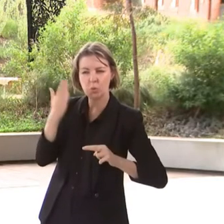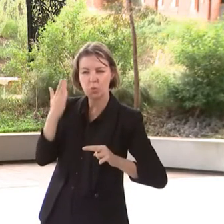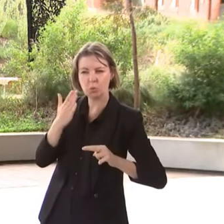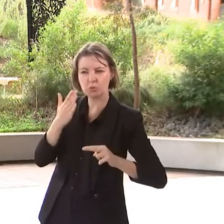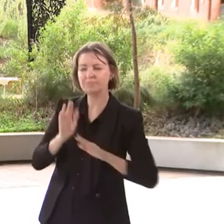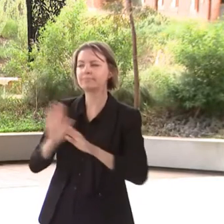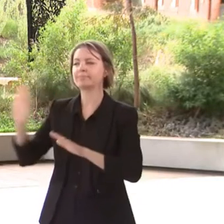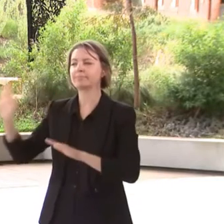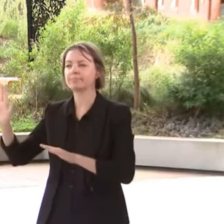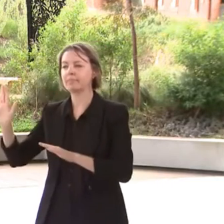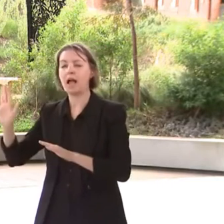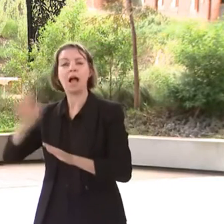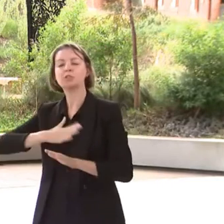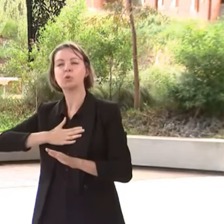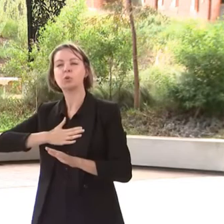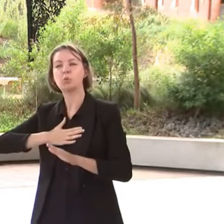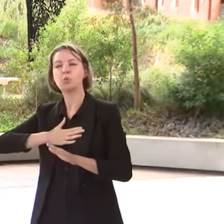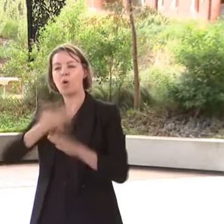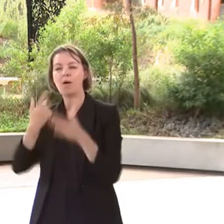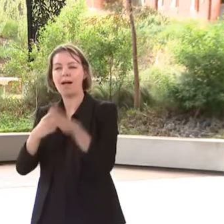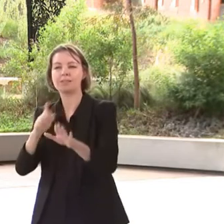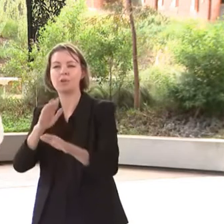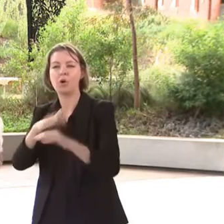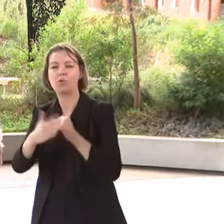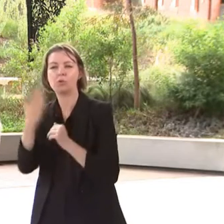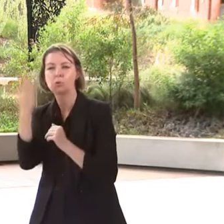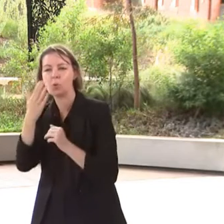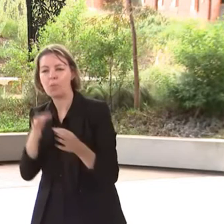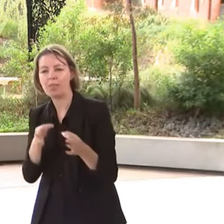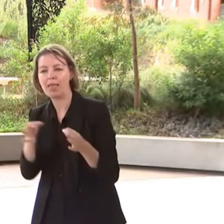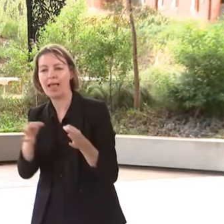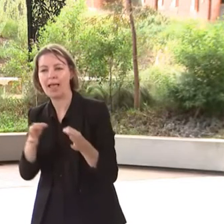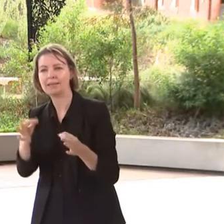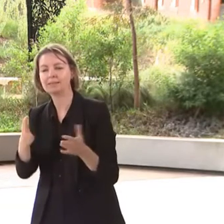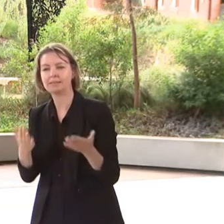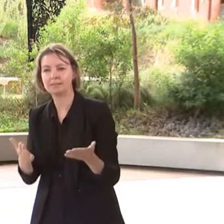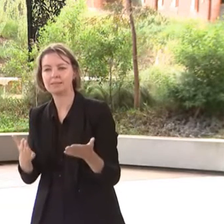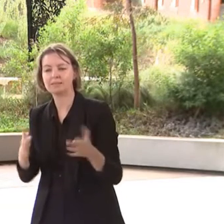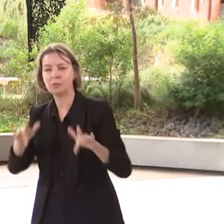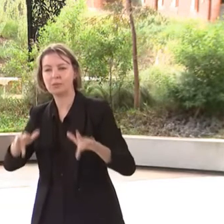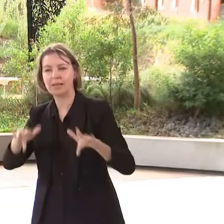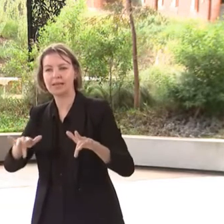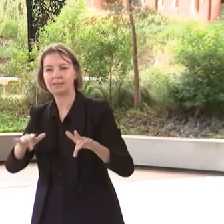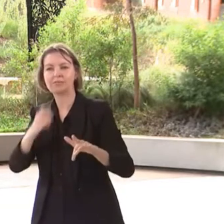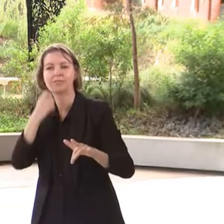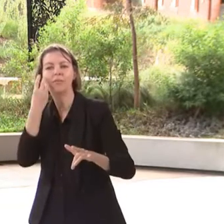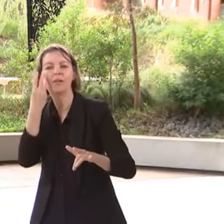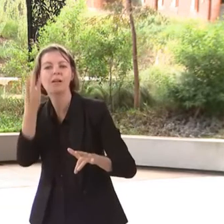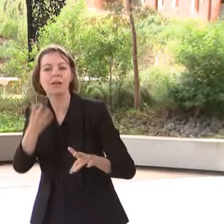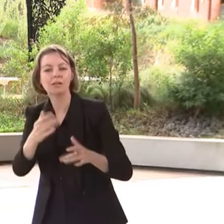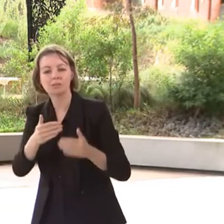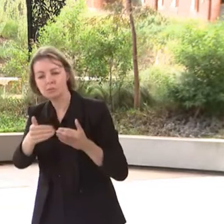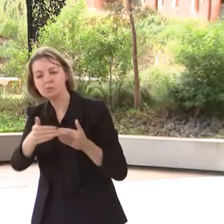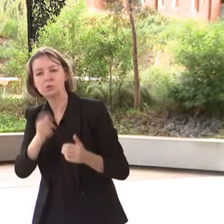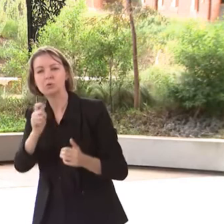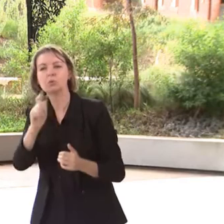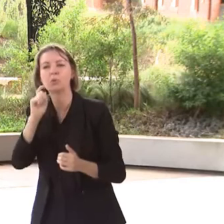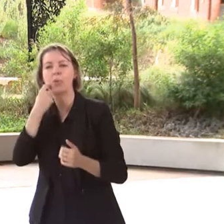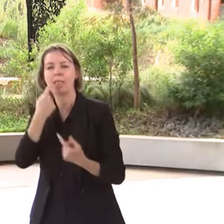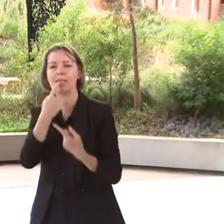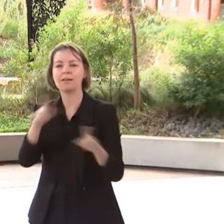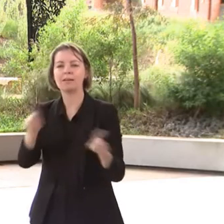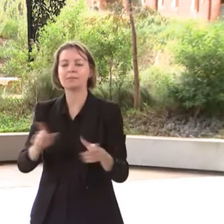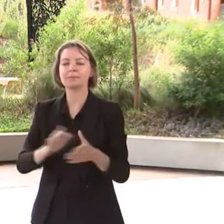commentary in relation to the school plan because I want to give certainty to teachers and parents, so we will release that in the coming days. But in respect